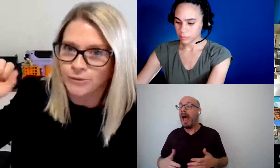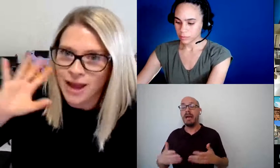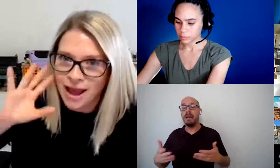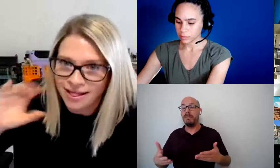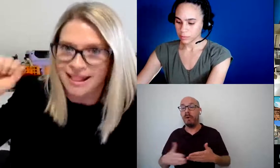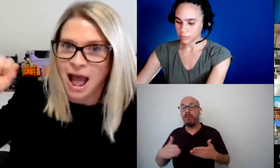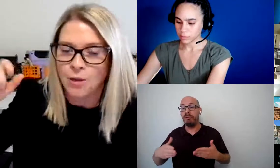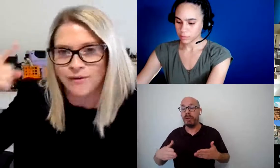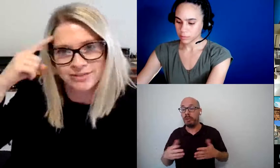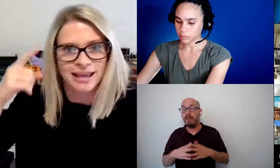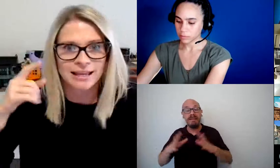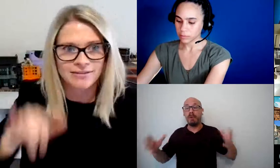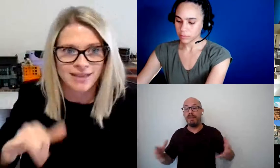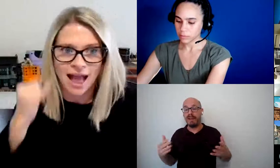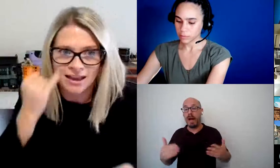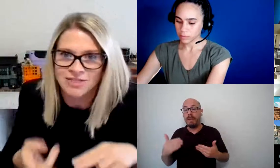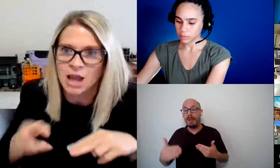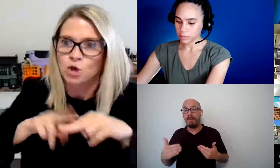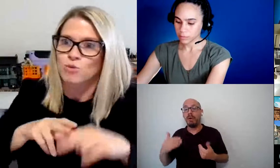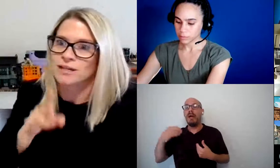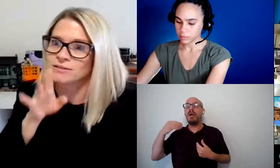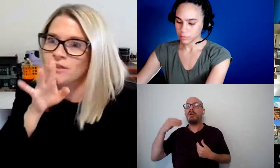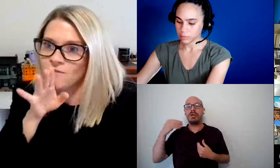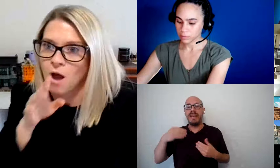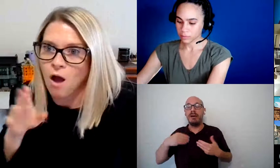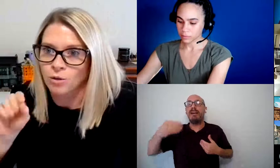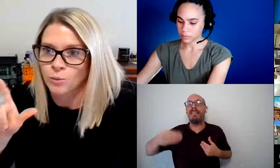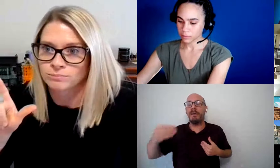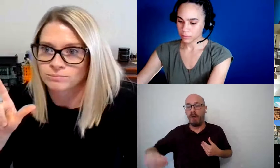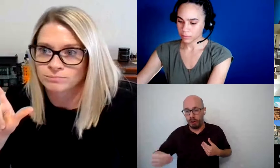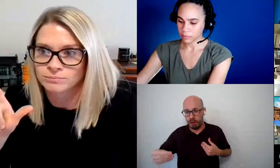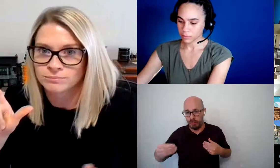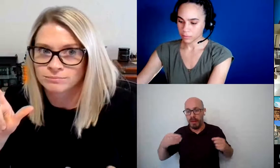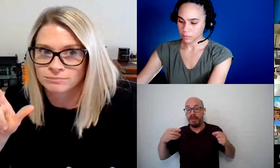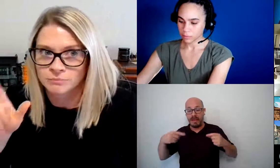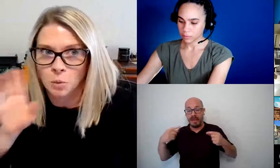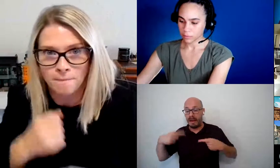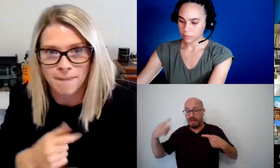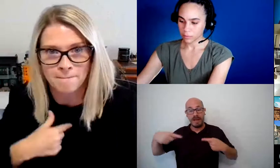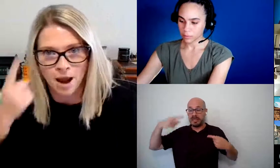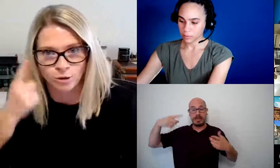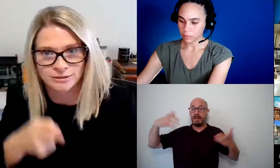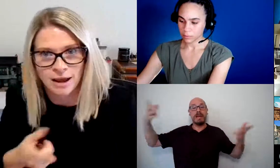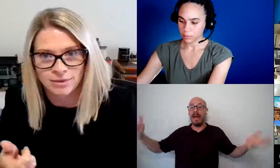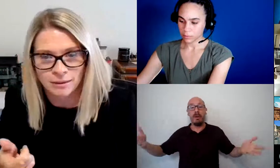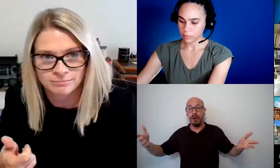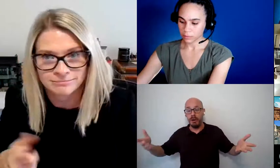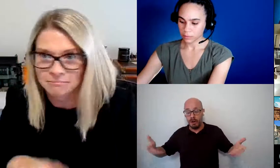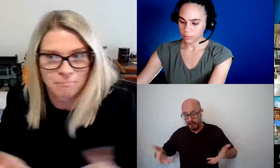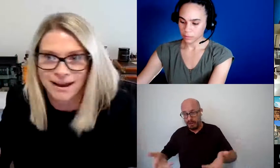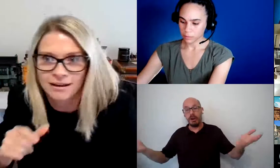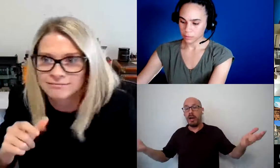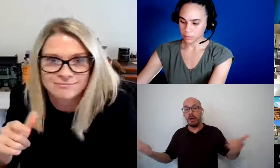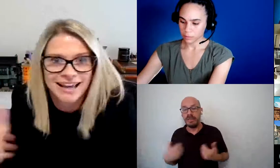and folks, you would be surprised at how many people just increase their volume, thinking if I just speak louder, they're going to